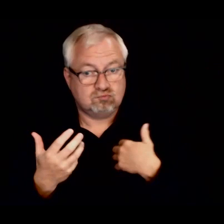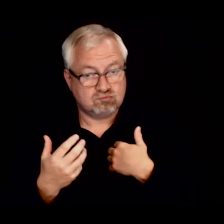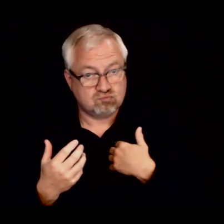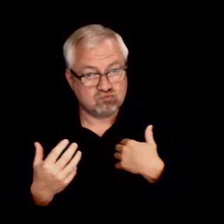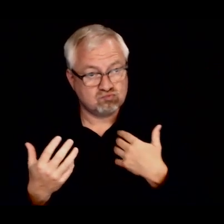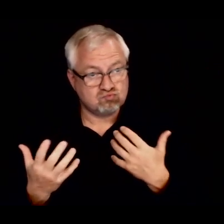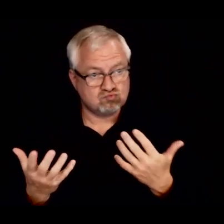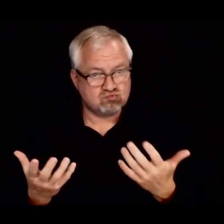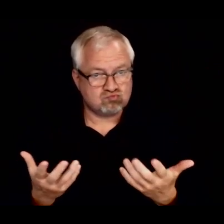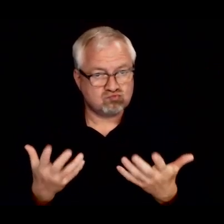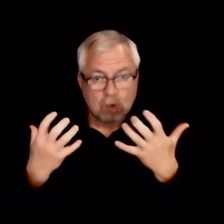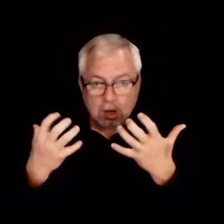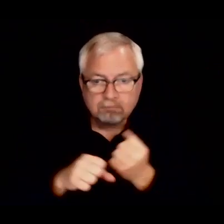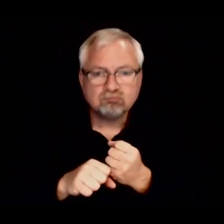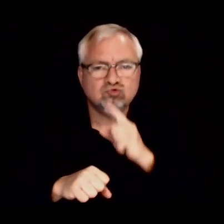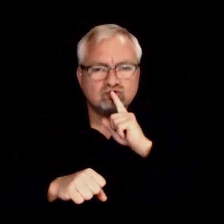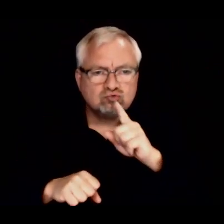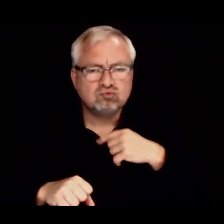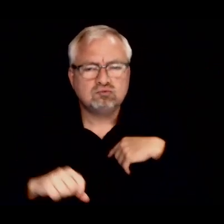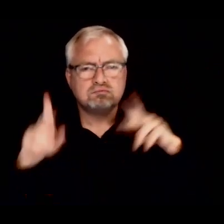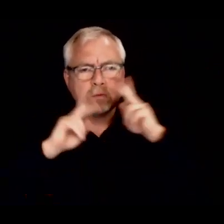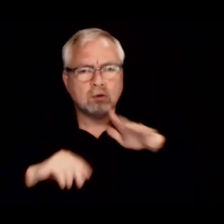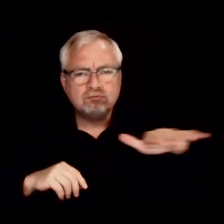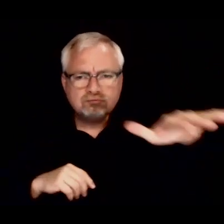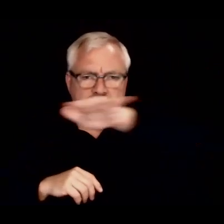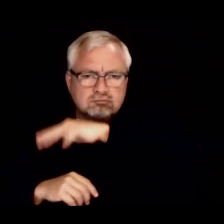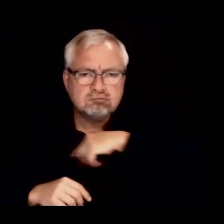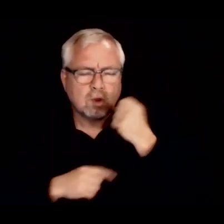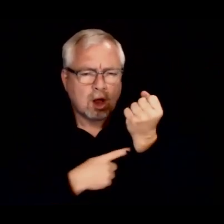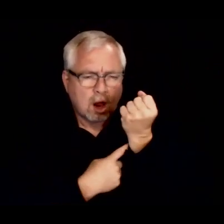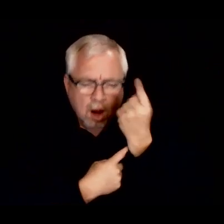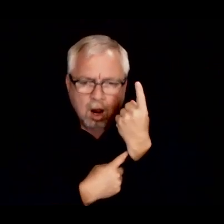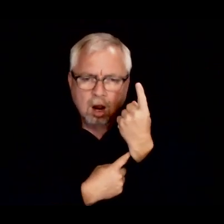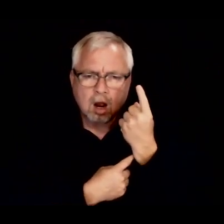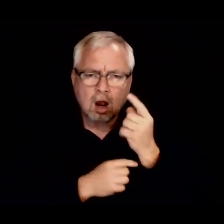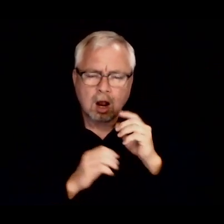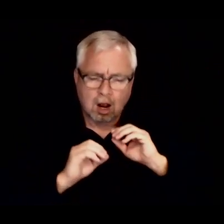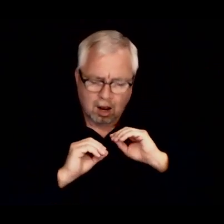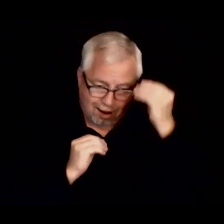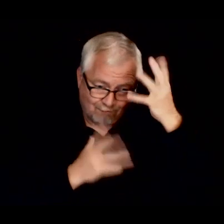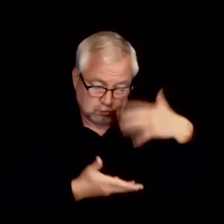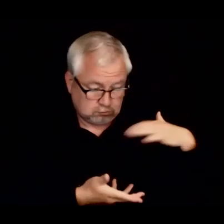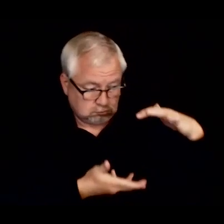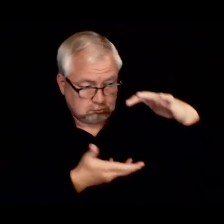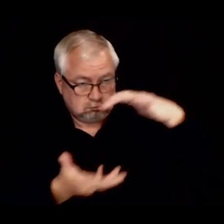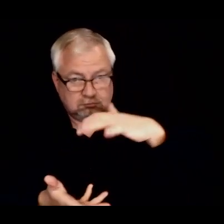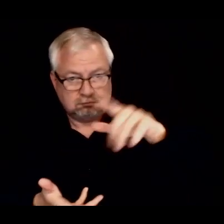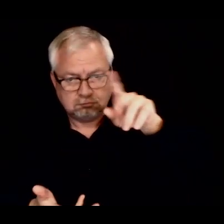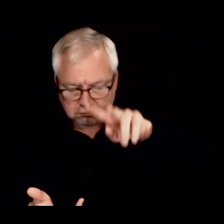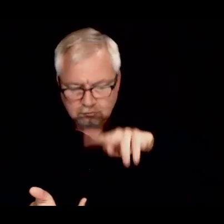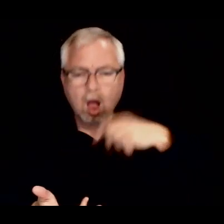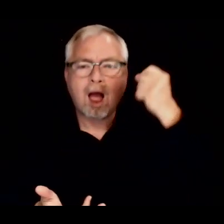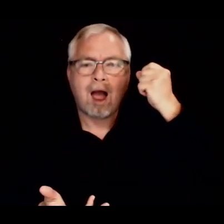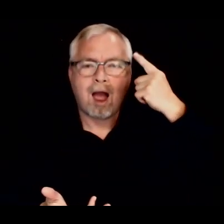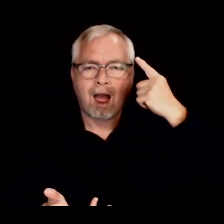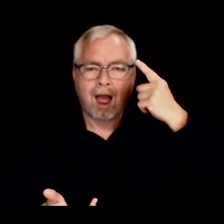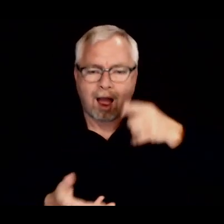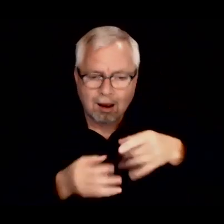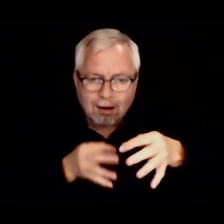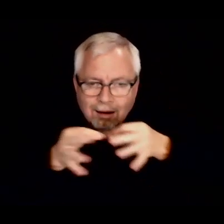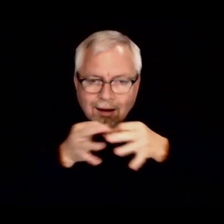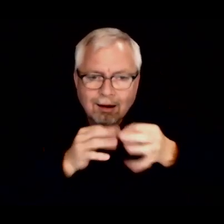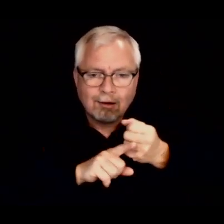have the context that goes with this information, like what we know about what the